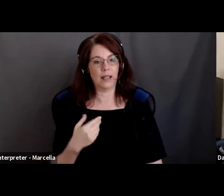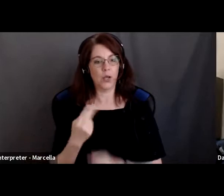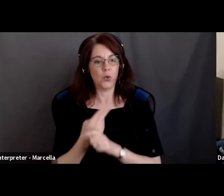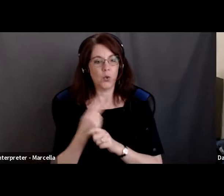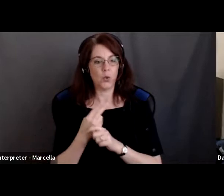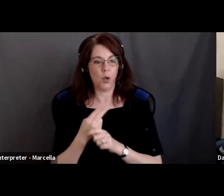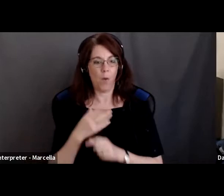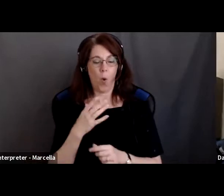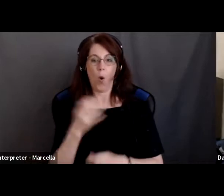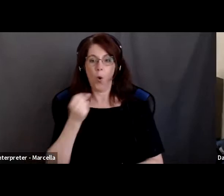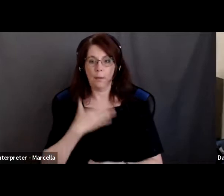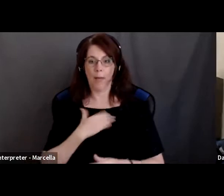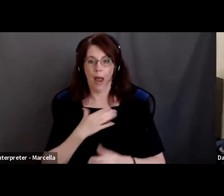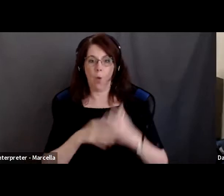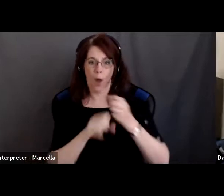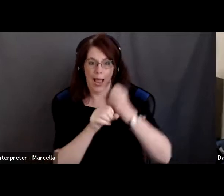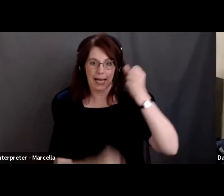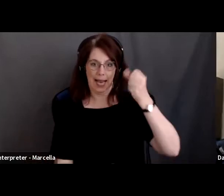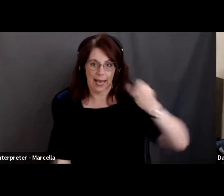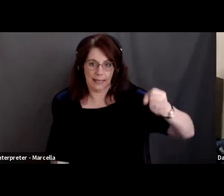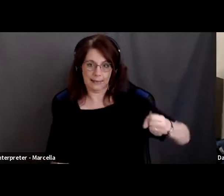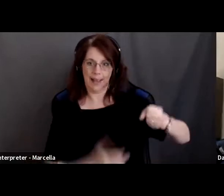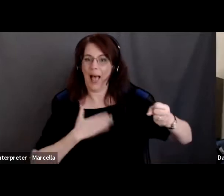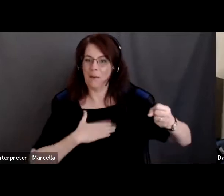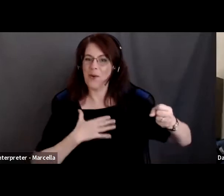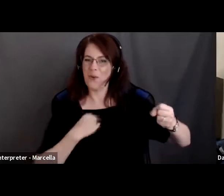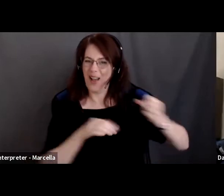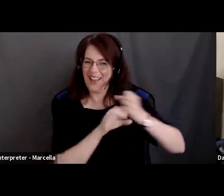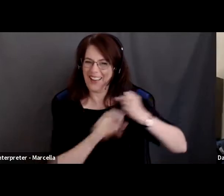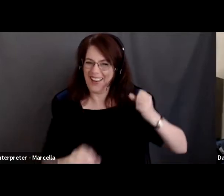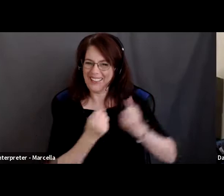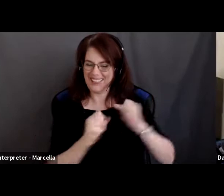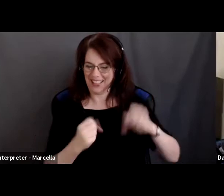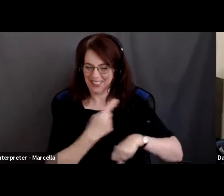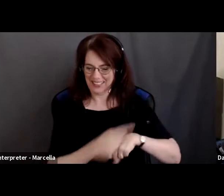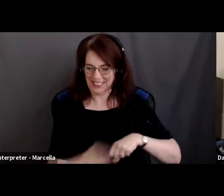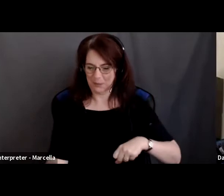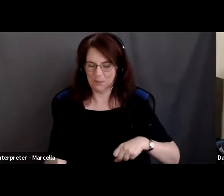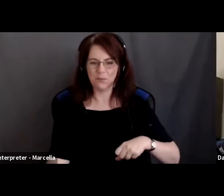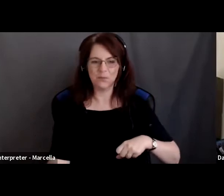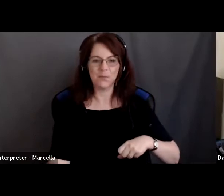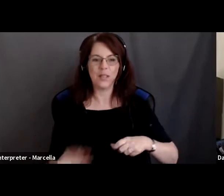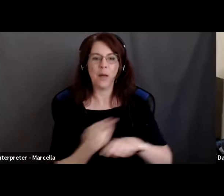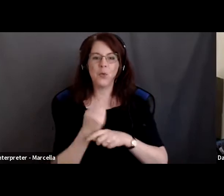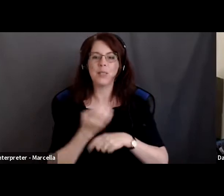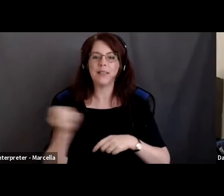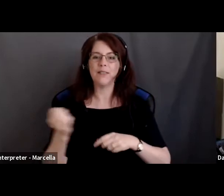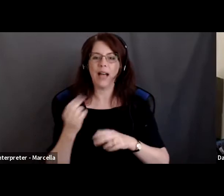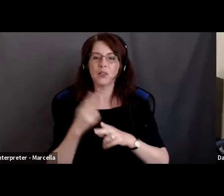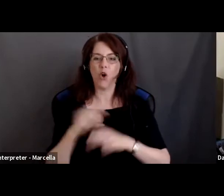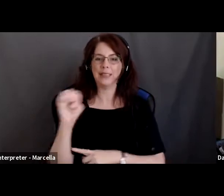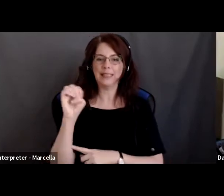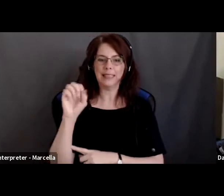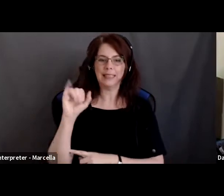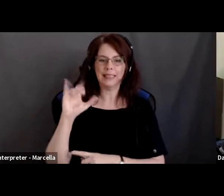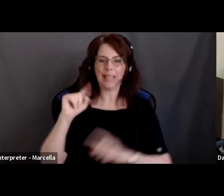holding my white cane. Happy White Cane Safety Day, everyone. And I'm using a device called the eSight. I use this